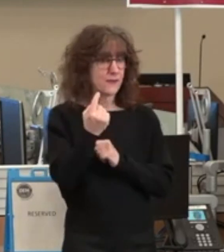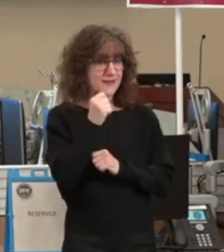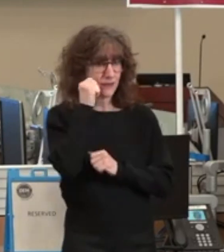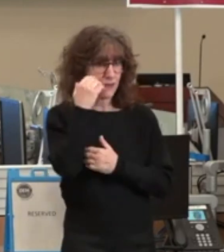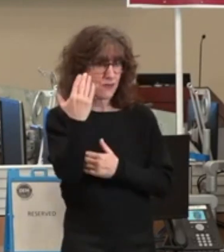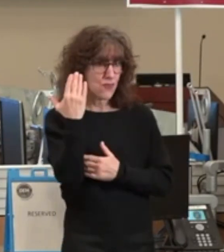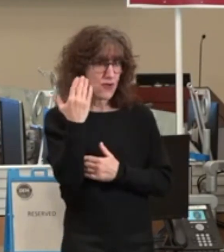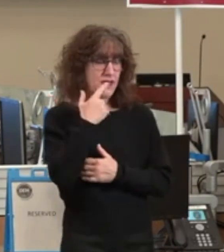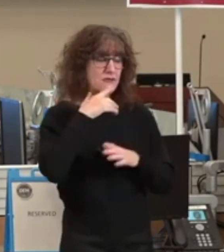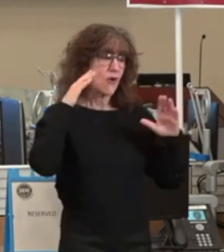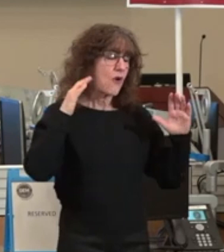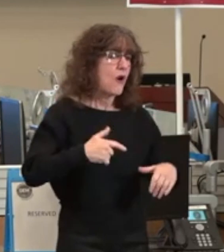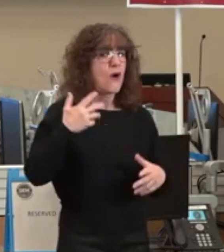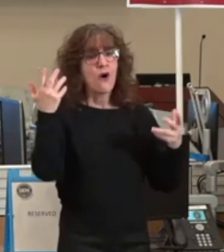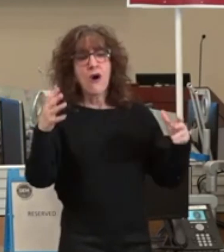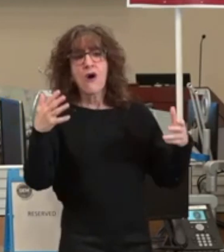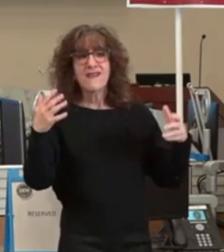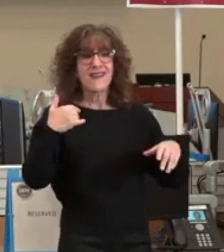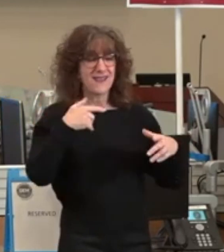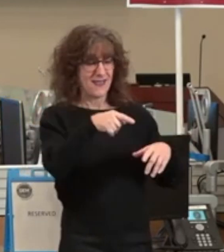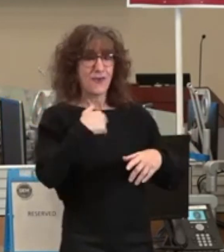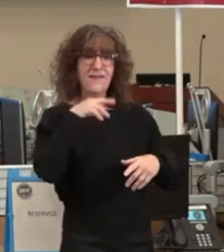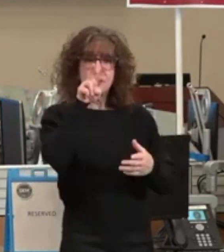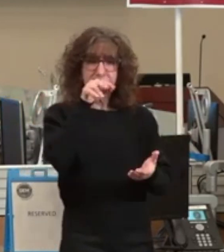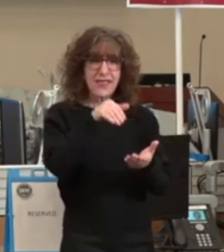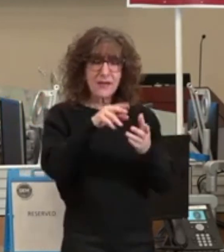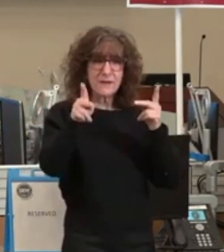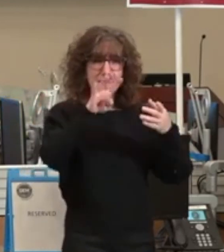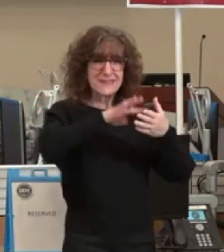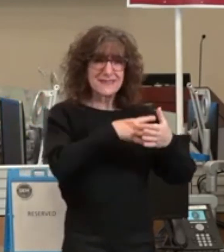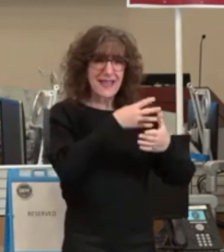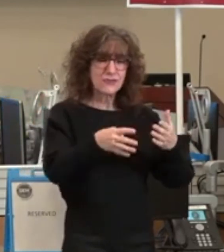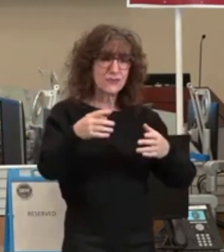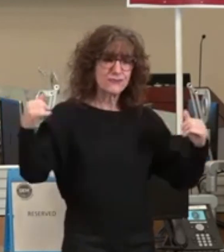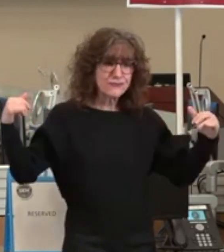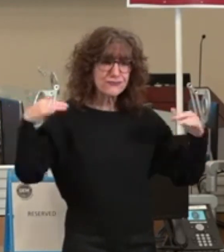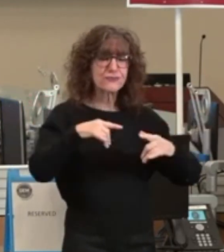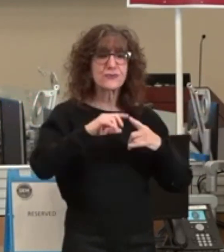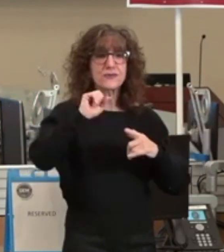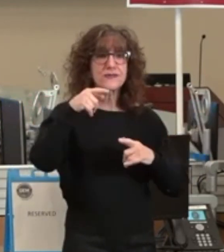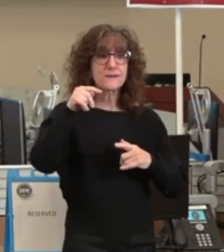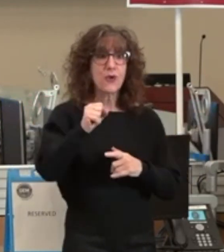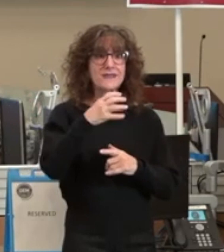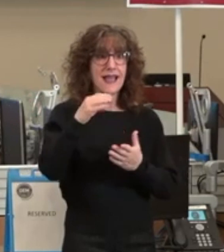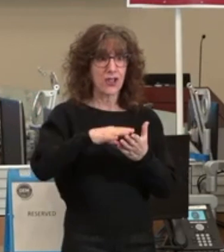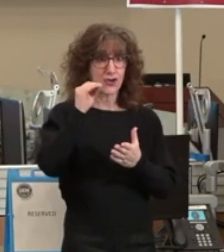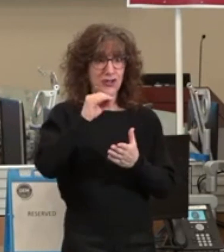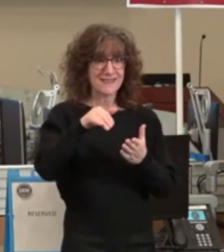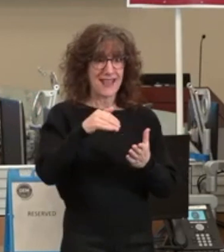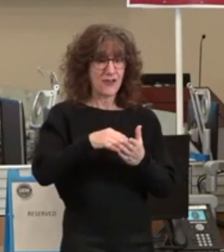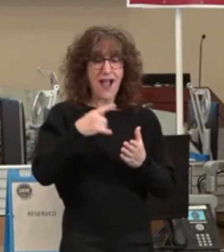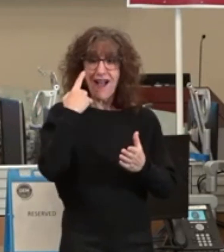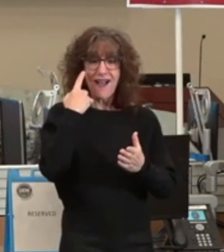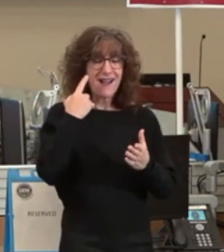oh, my goodness, we have already on our books 2,000 people to come to the Sports and Learning Center. I just explained to you, we